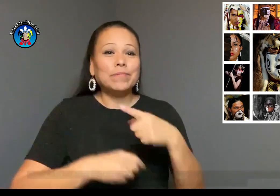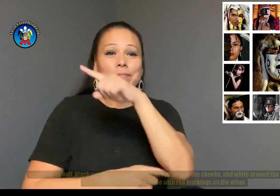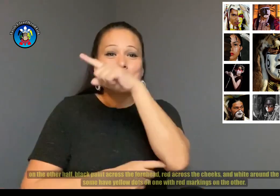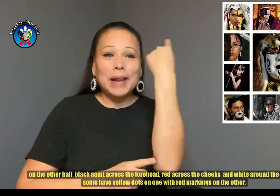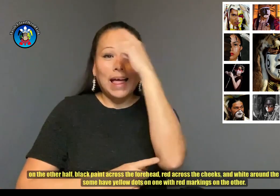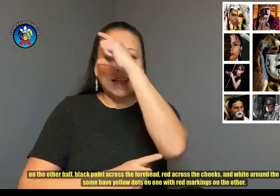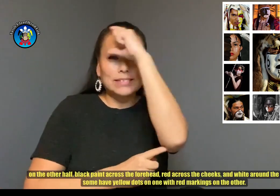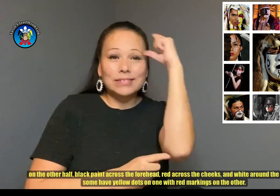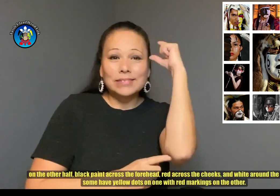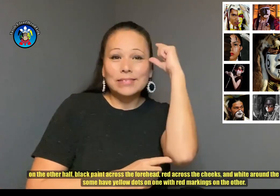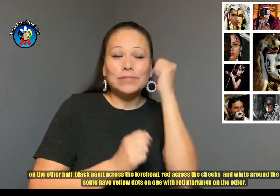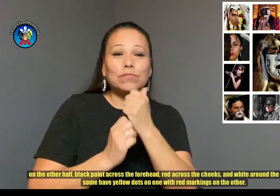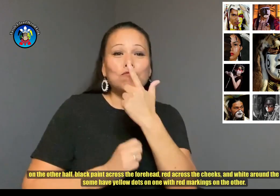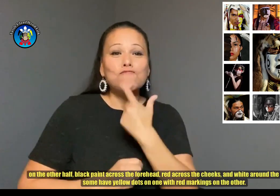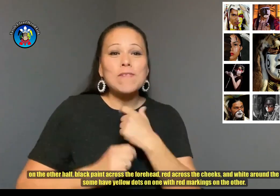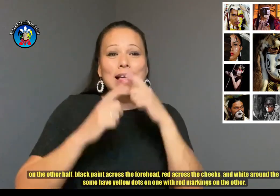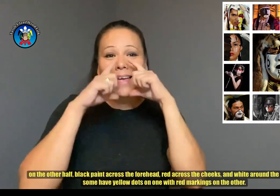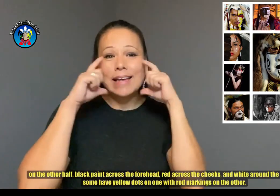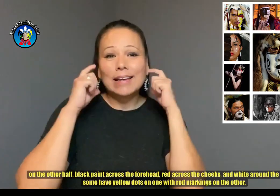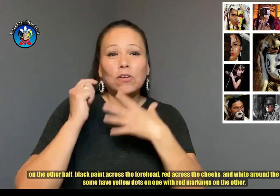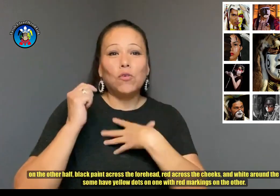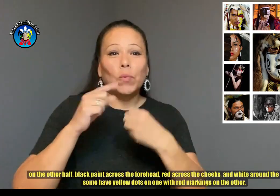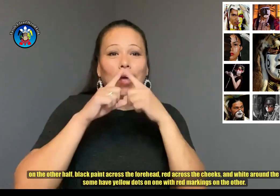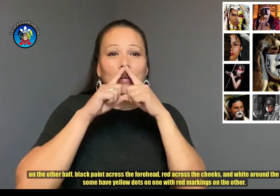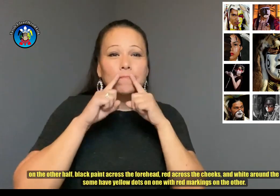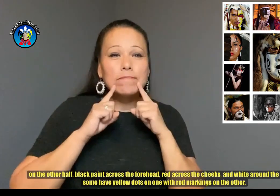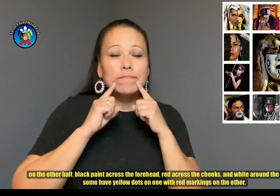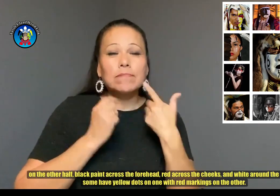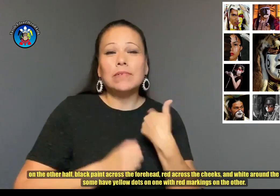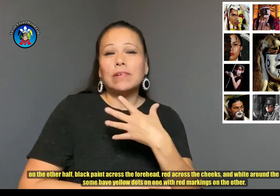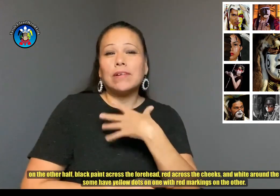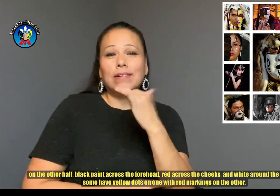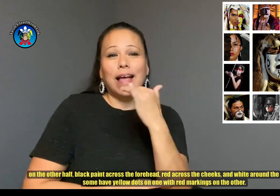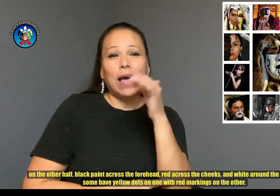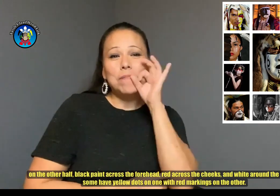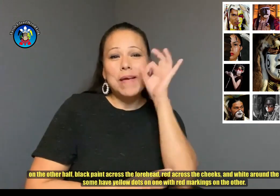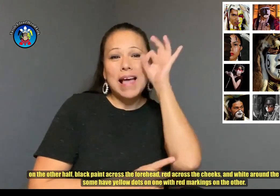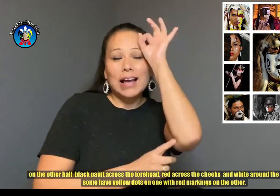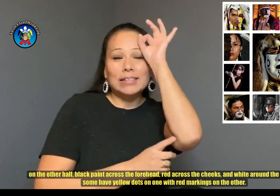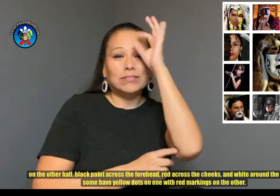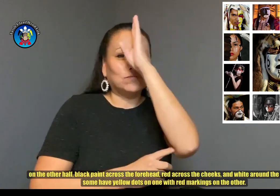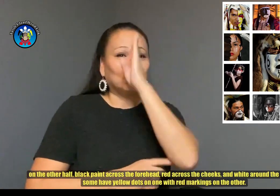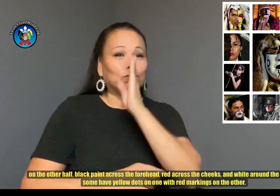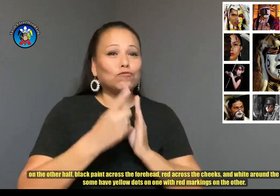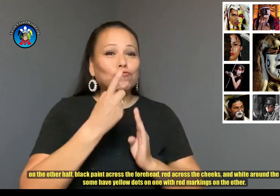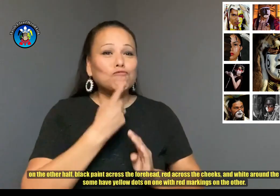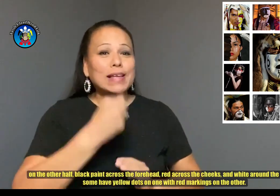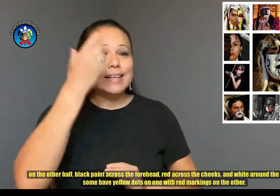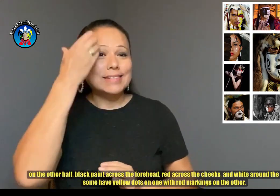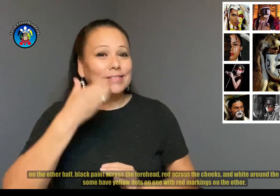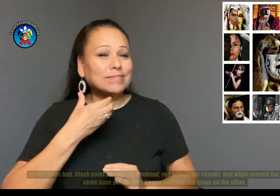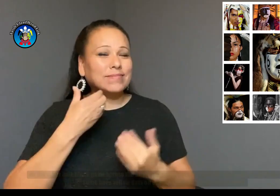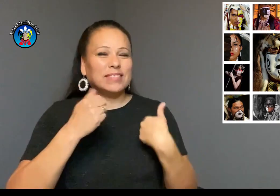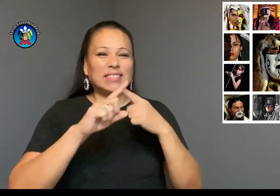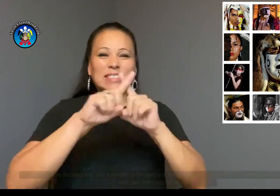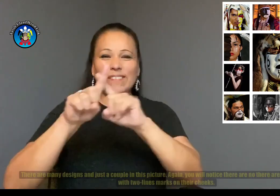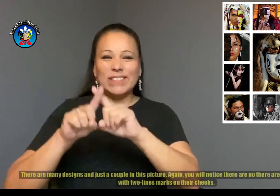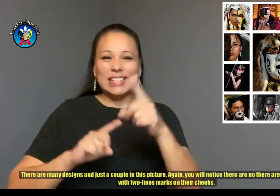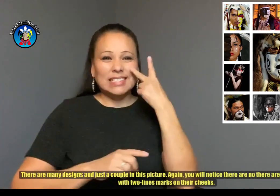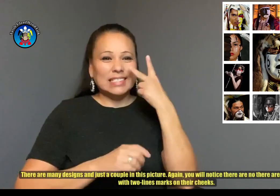on the other half. Some have black painting across their forehead, red across the middle, and white around their mouth. Others have yellow dots on